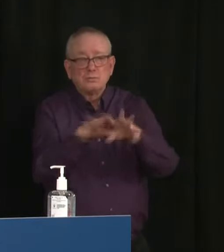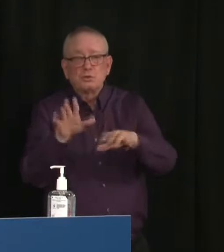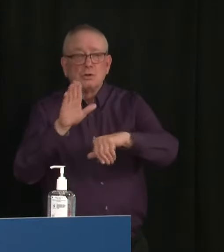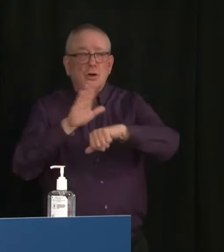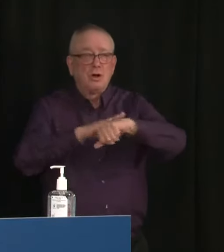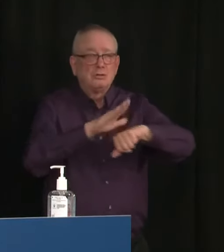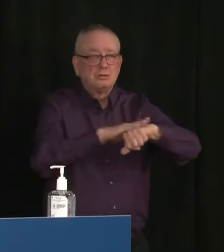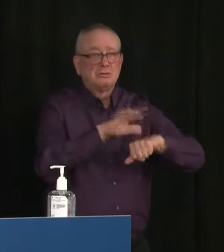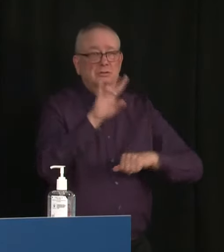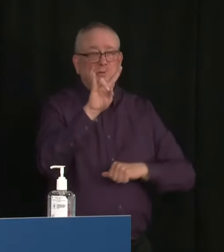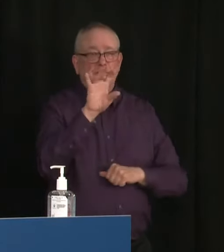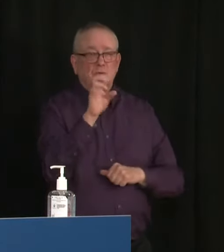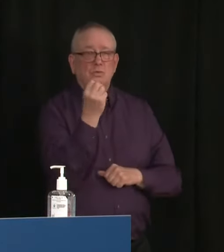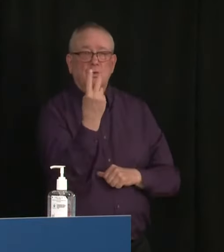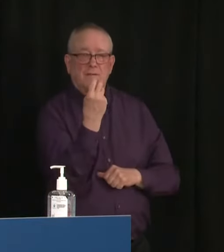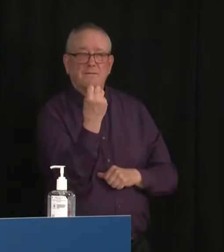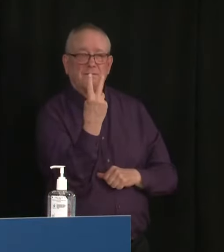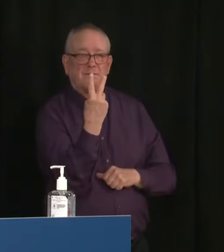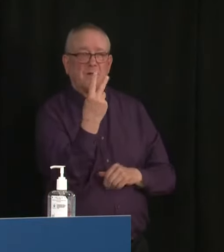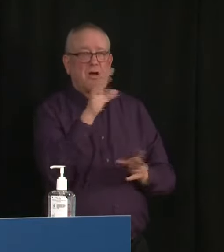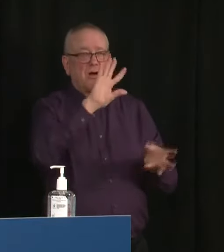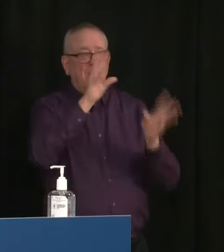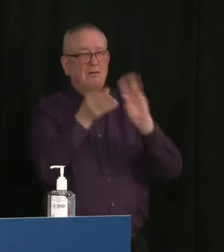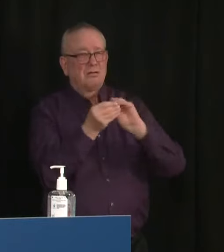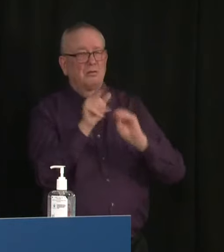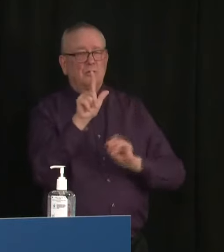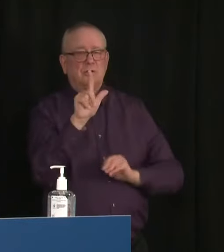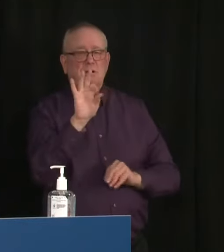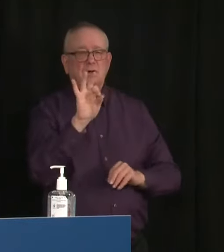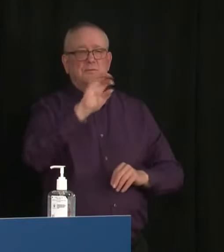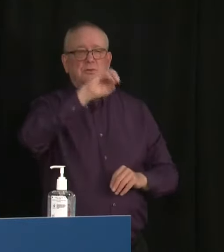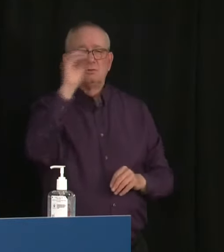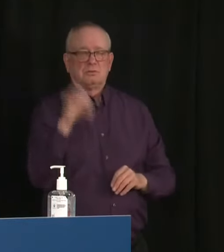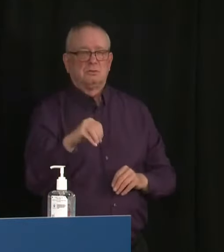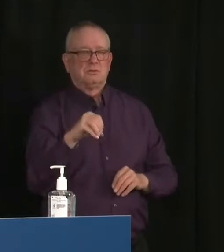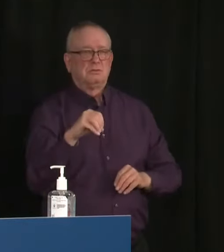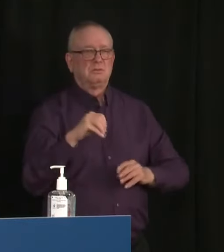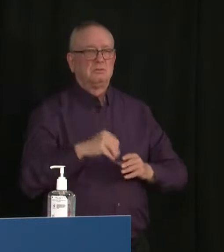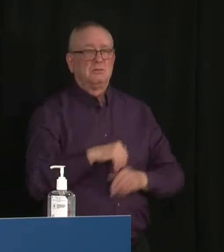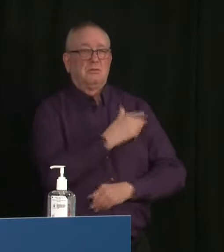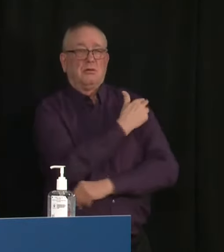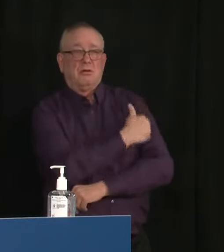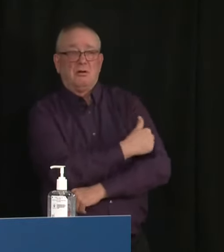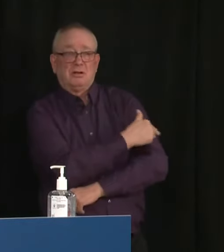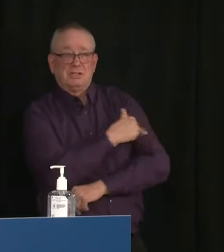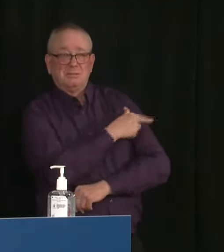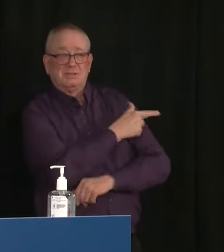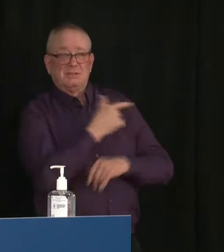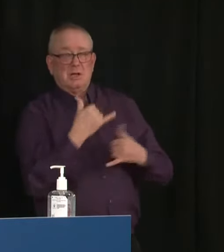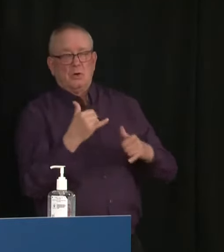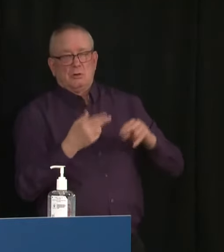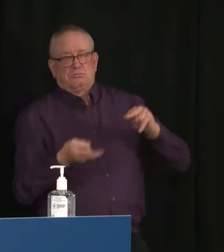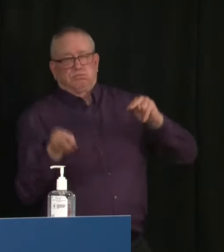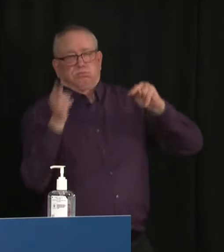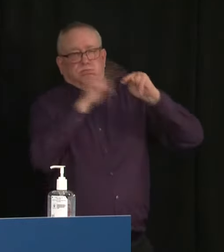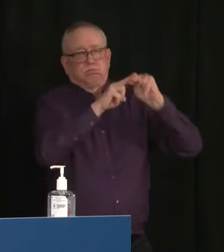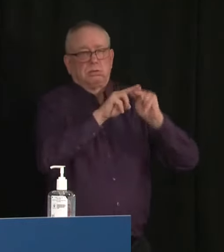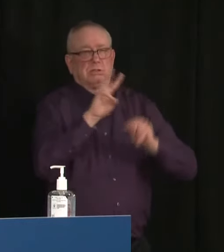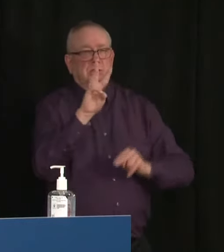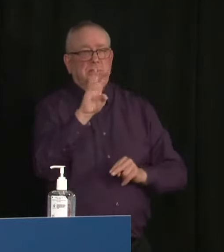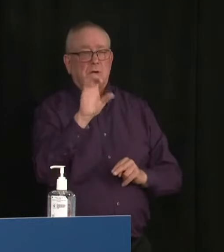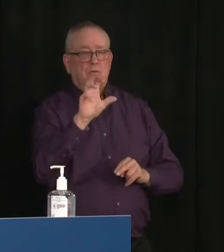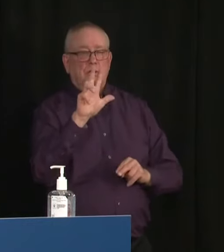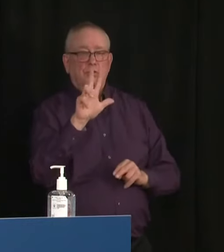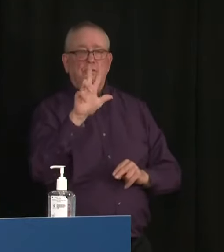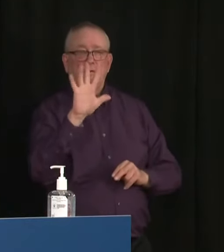province. We continue to see rising hospitalizations. There are now 635 people in hospital being